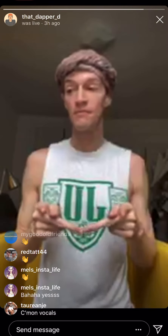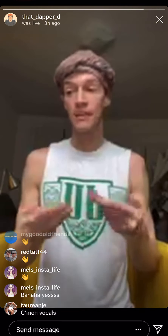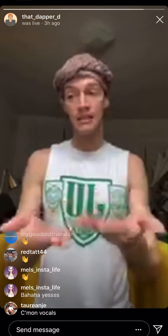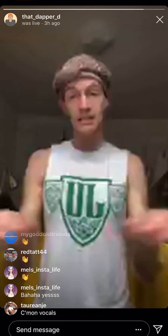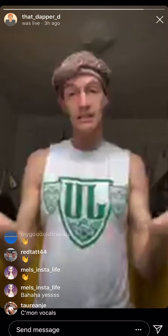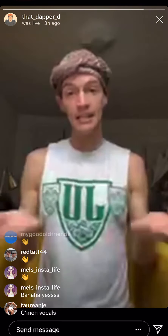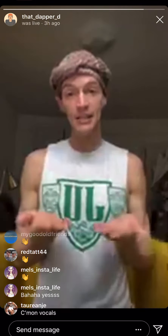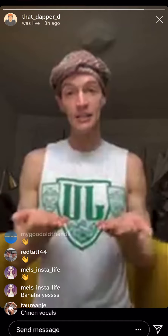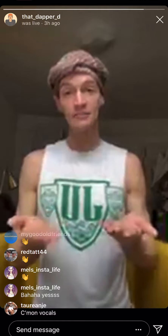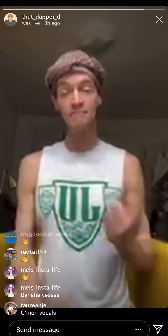Here.